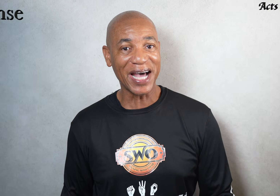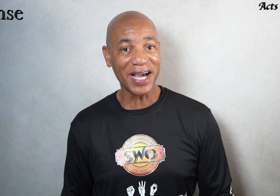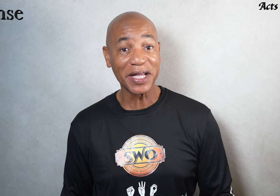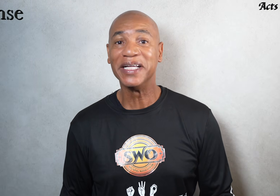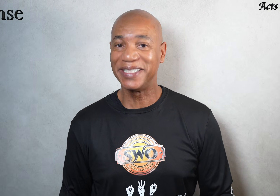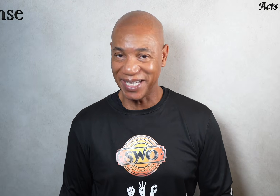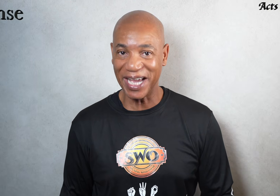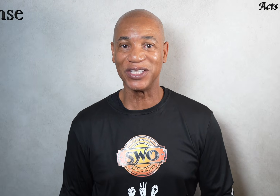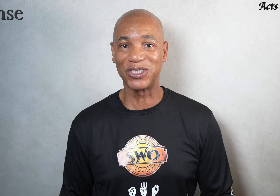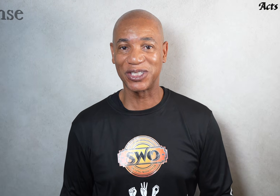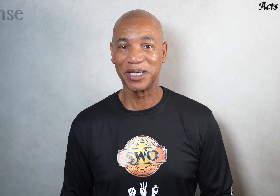sign tense.